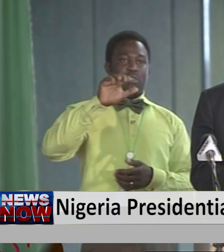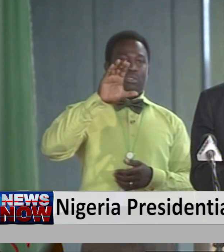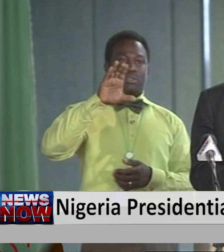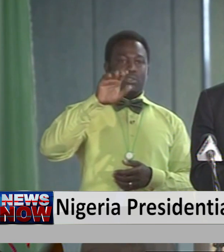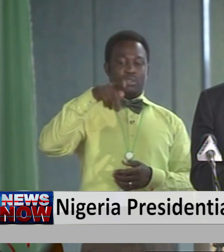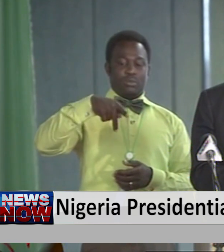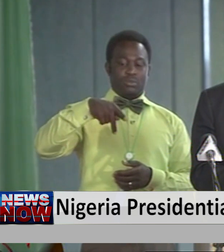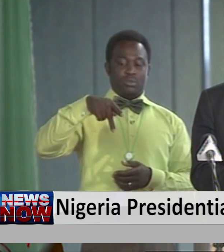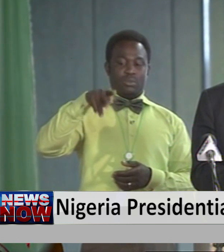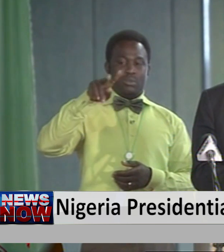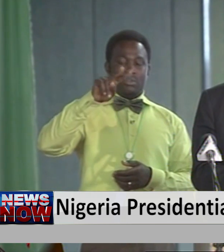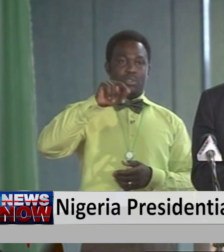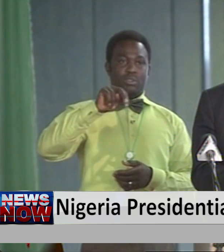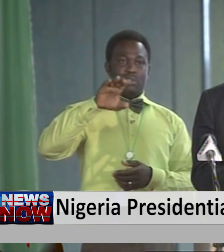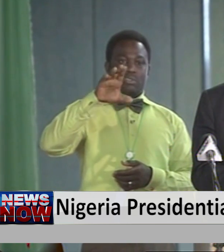ACPN